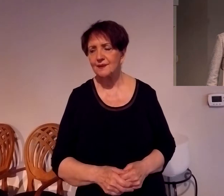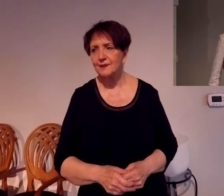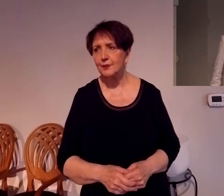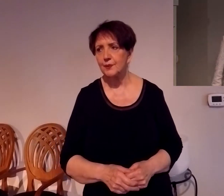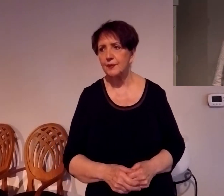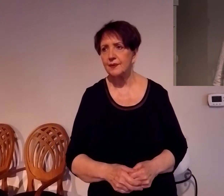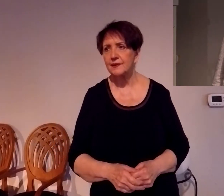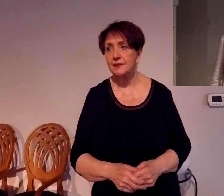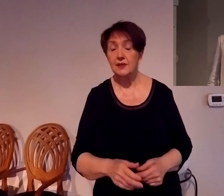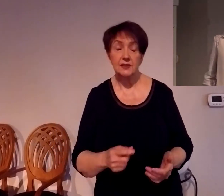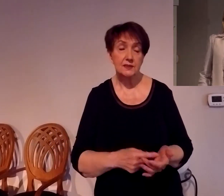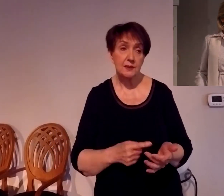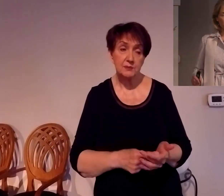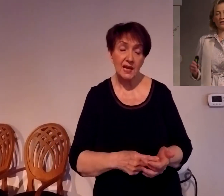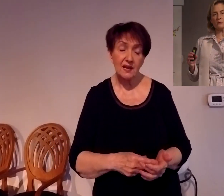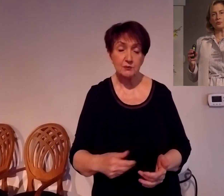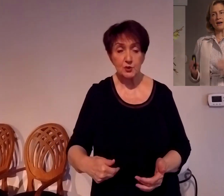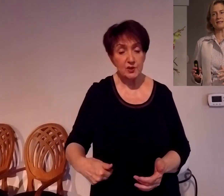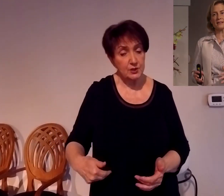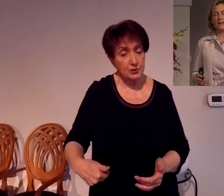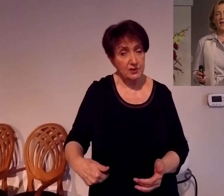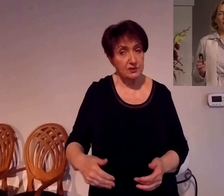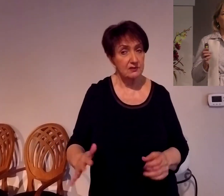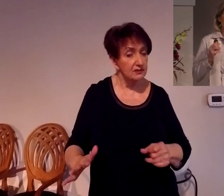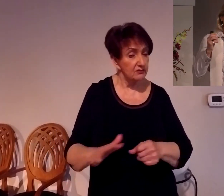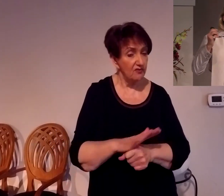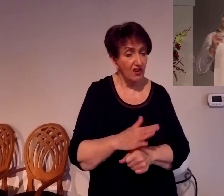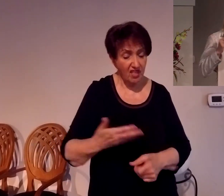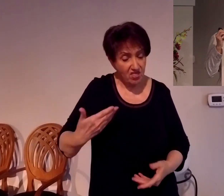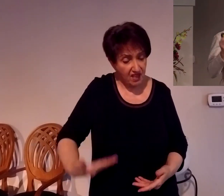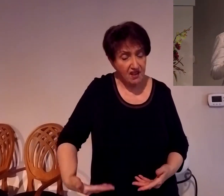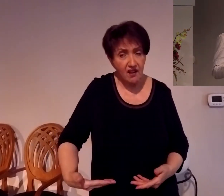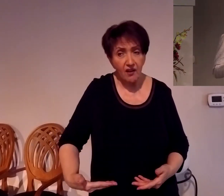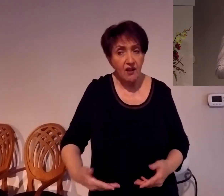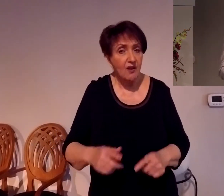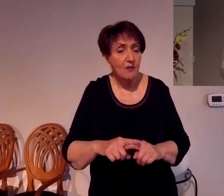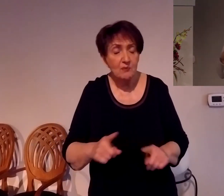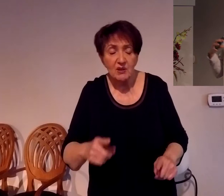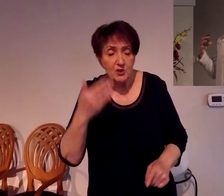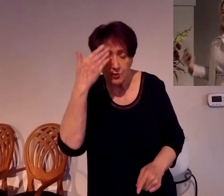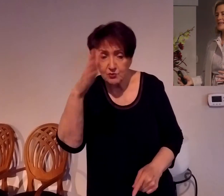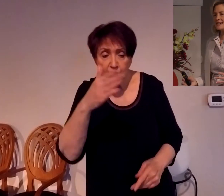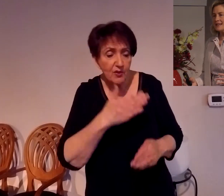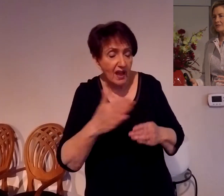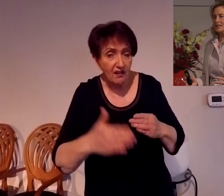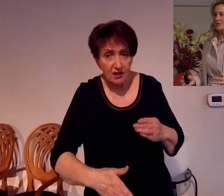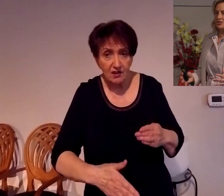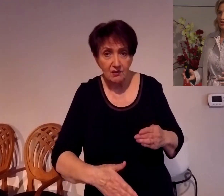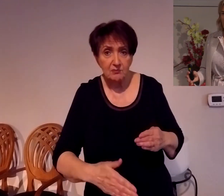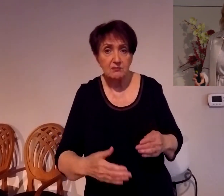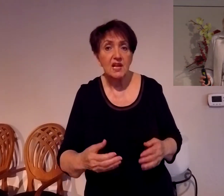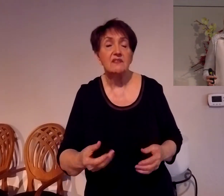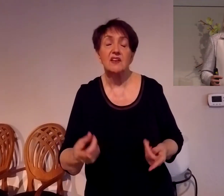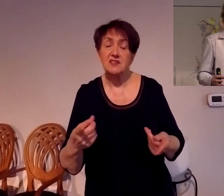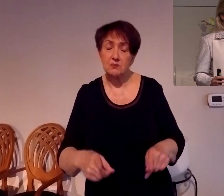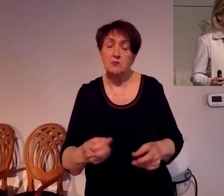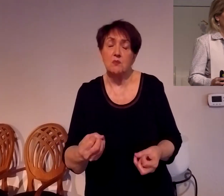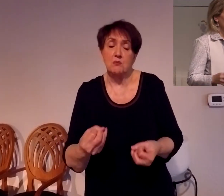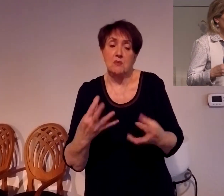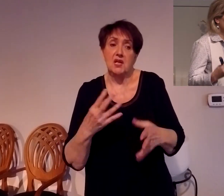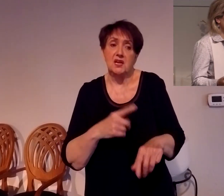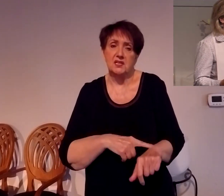So there are times when our intuition is fully present and we don't even know the outcome. I've had many of these